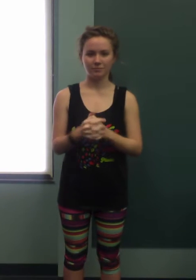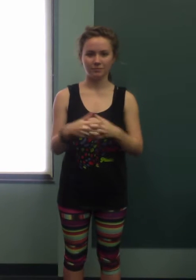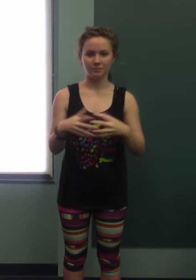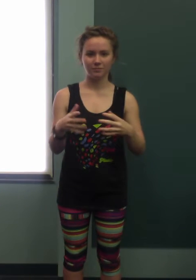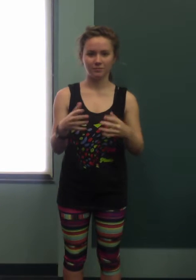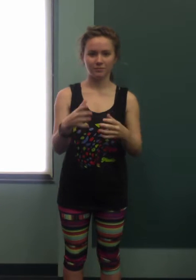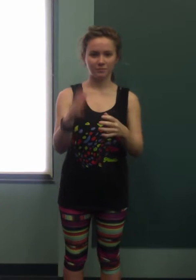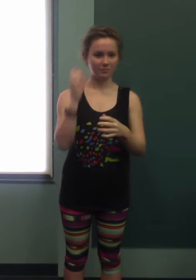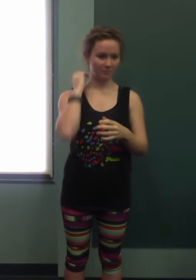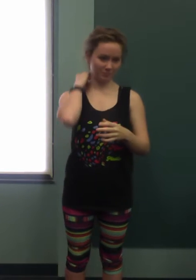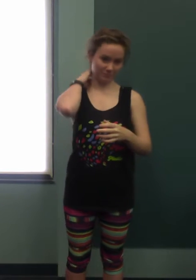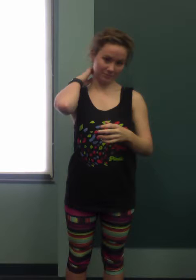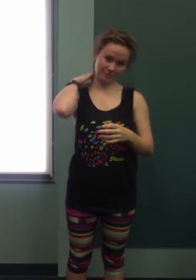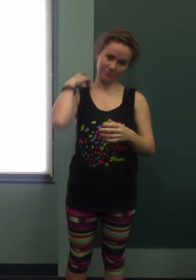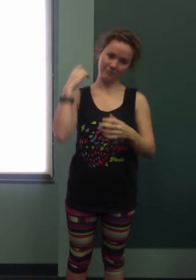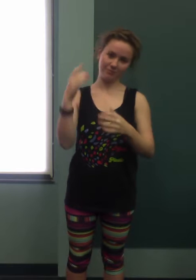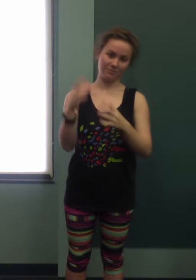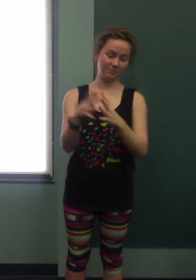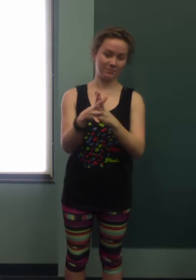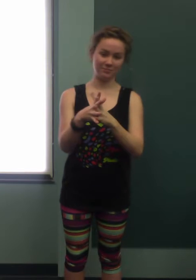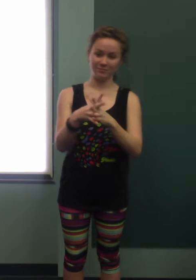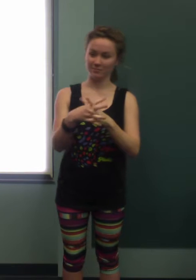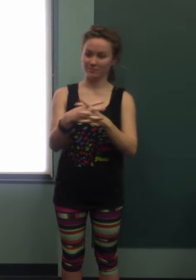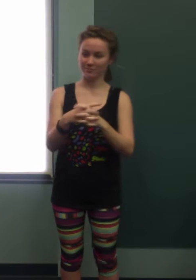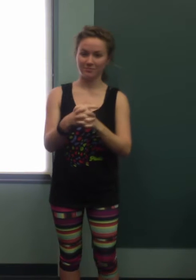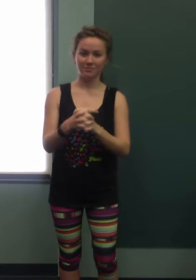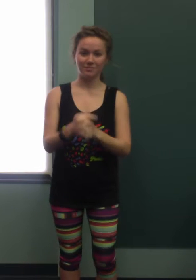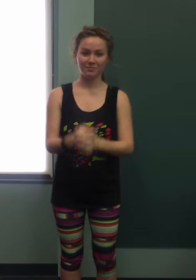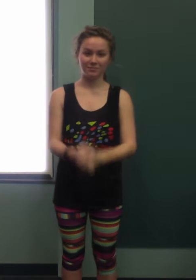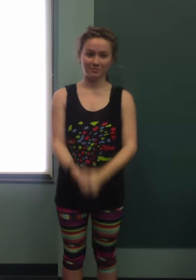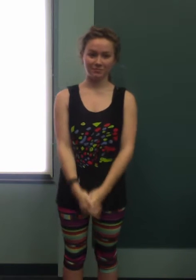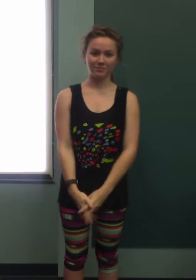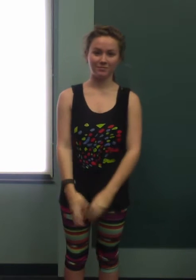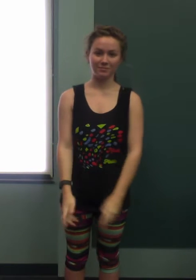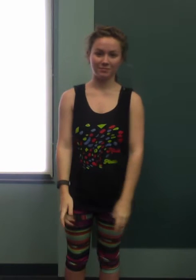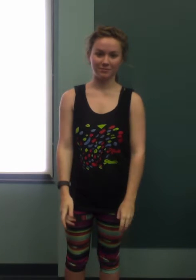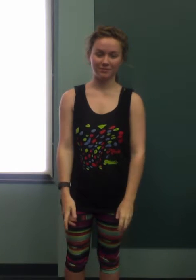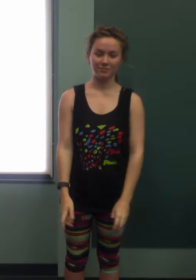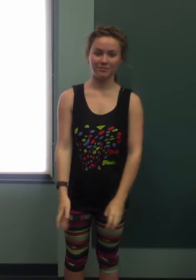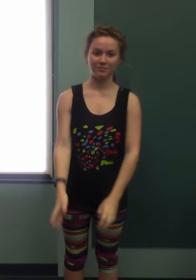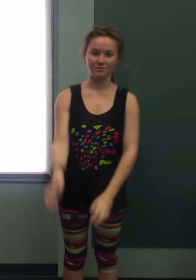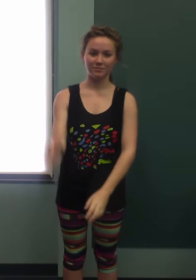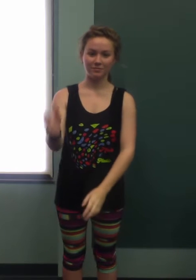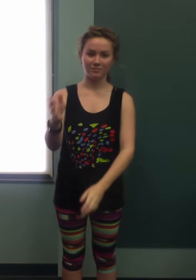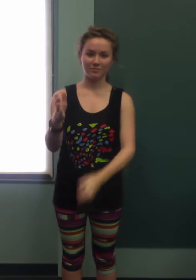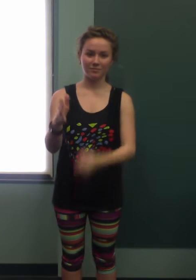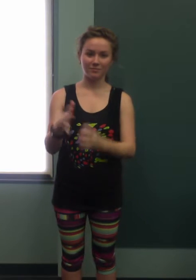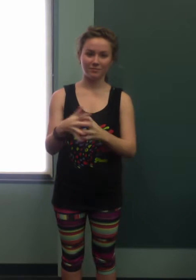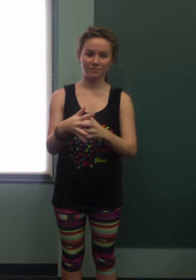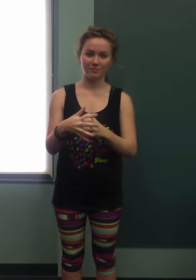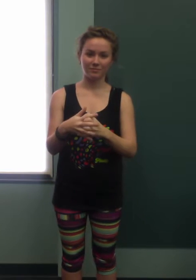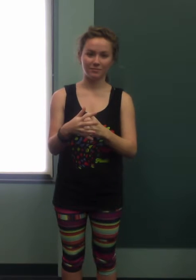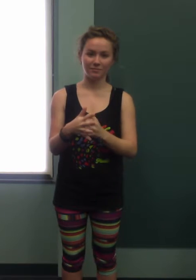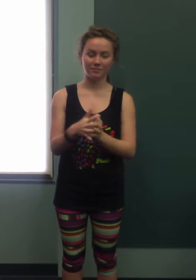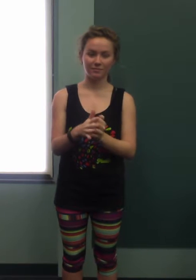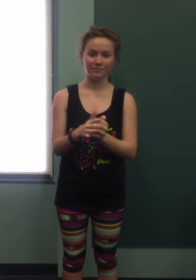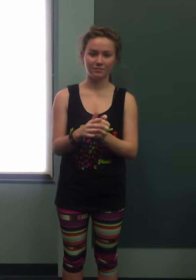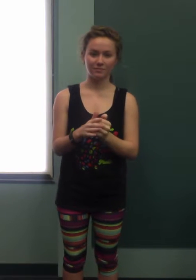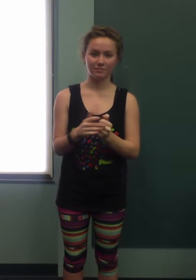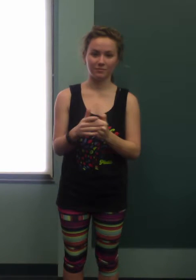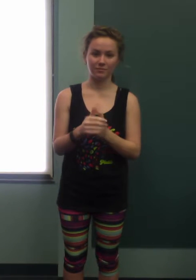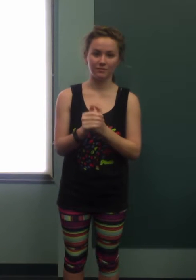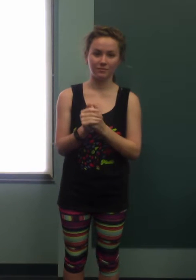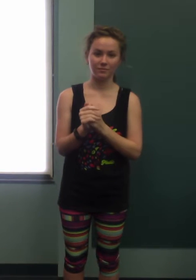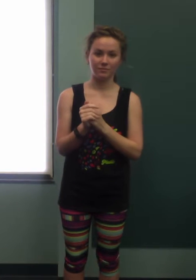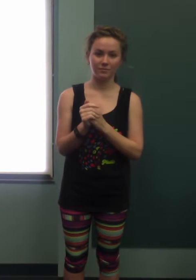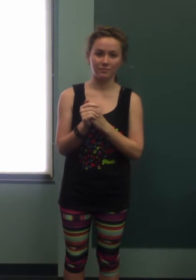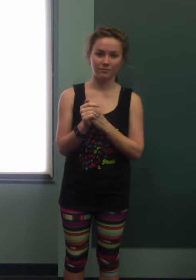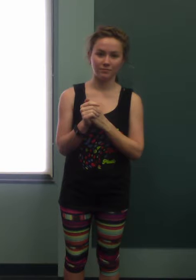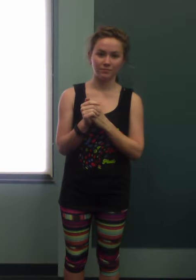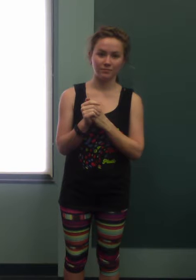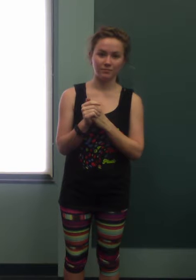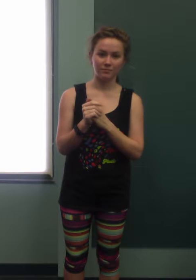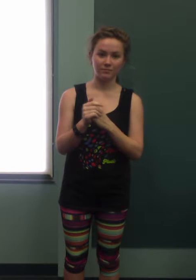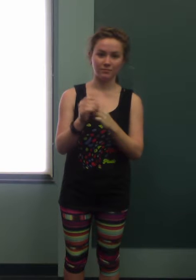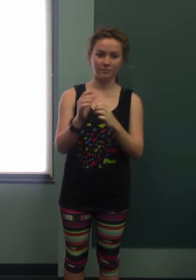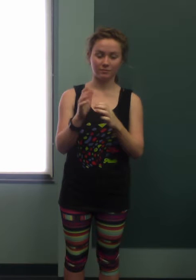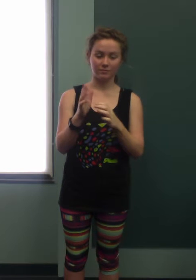start the breakdown of that carbohydrate. And so basically our teeth are there to chew up that bulk food, our tongue is there to move it back to the teeth,